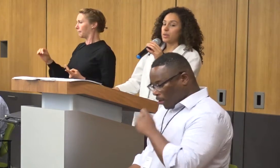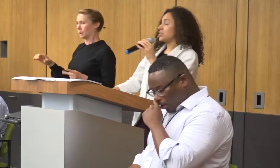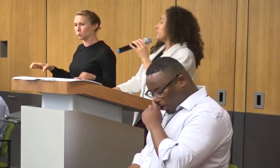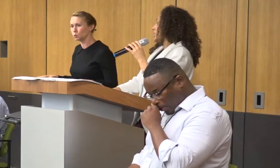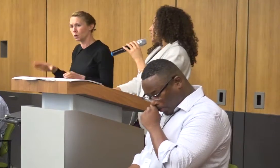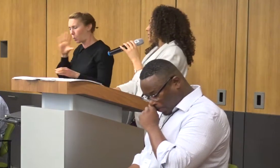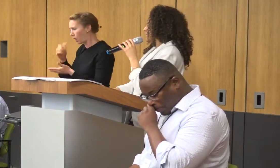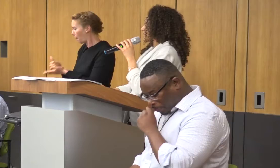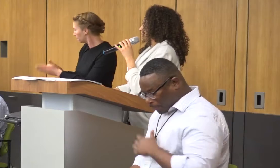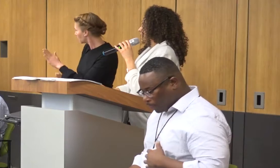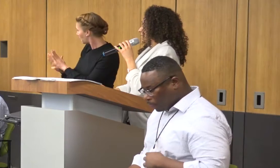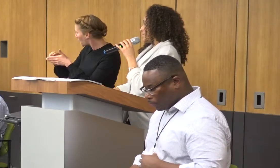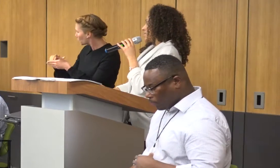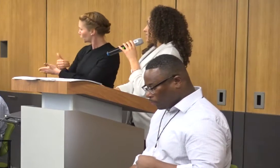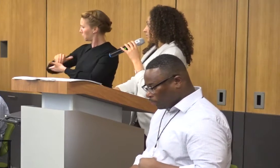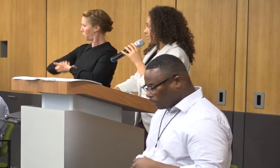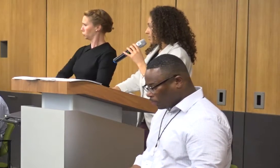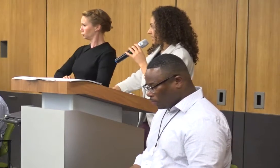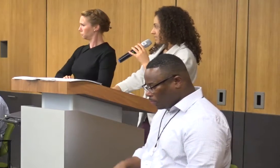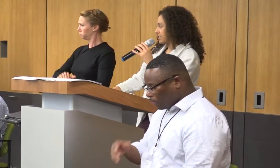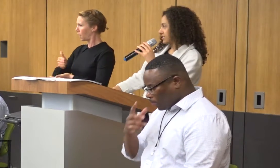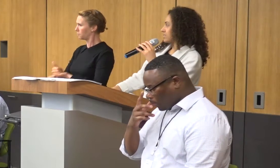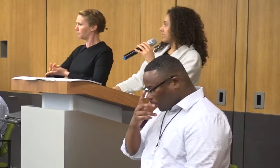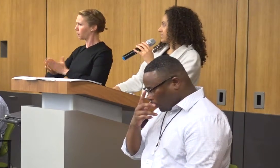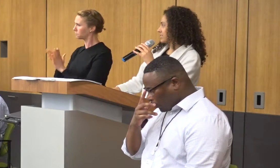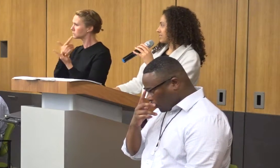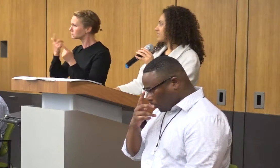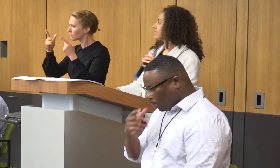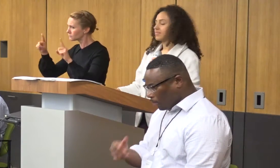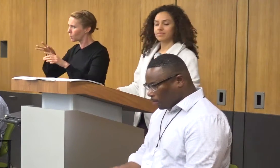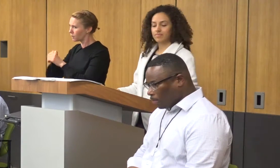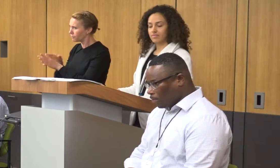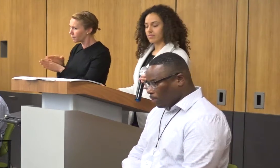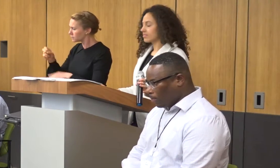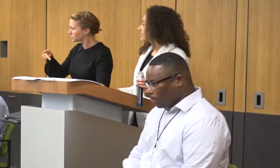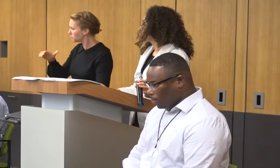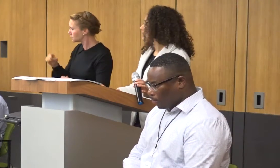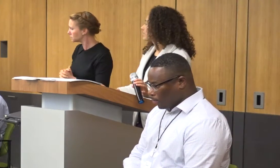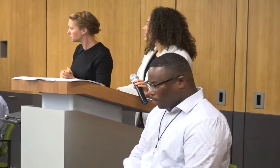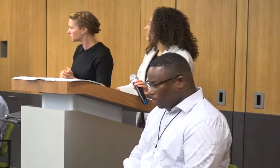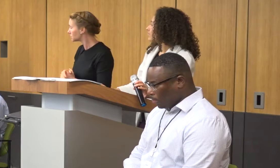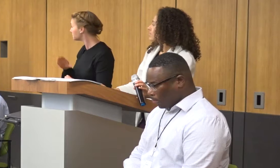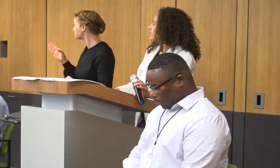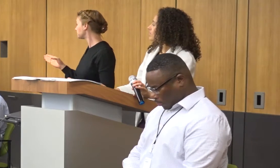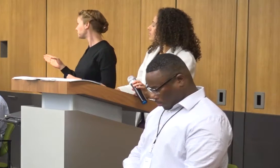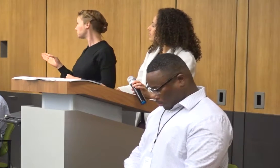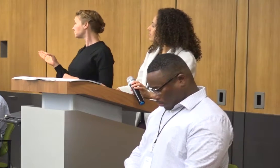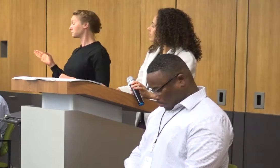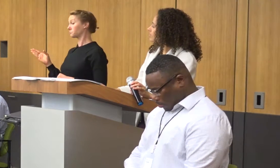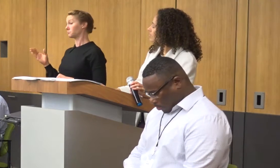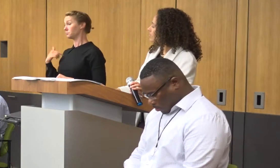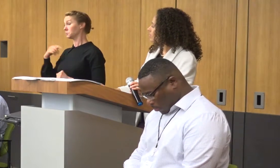help you develop new partnerships that could be successful in this space? Well, I mean, something that I've